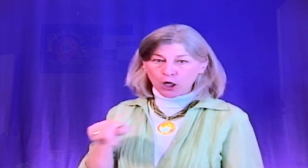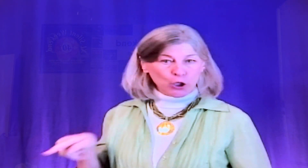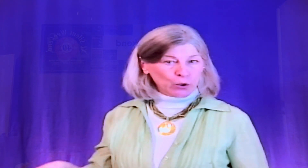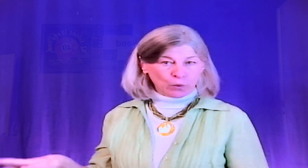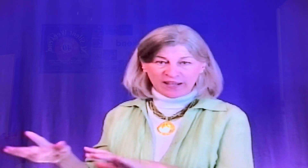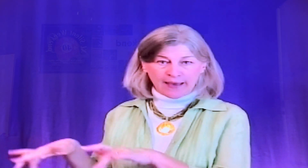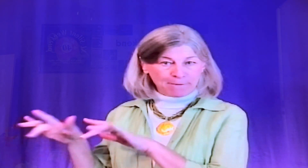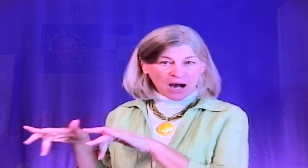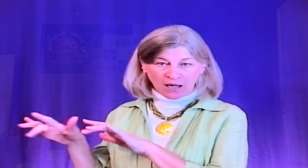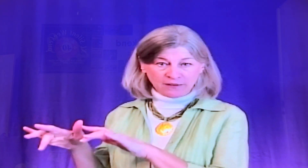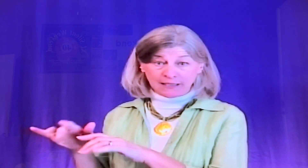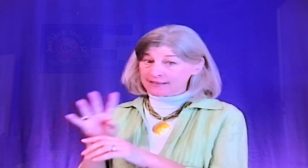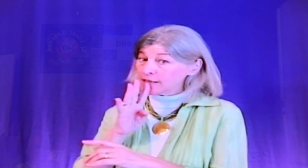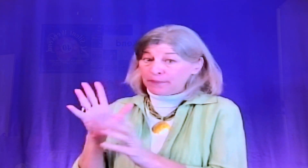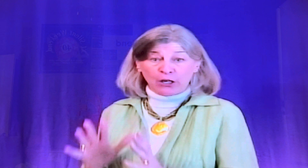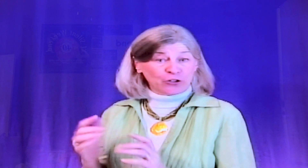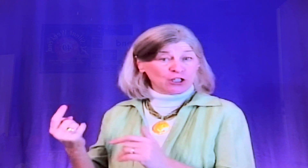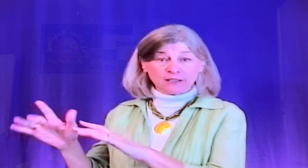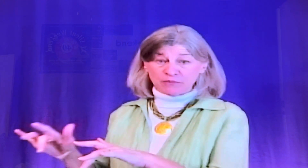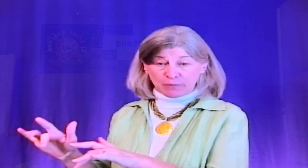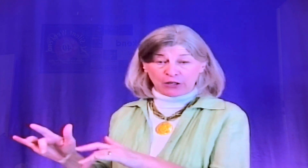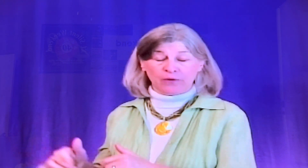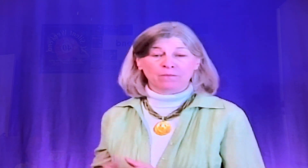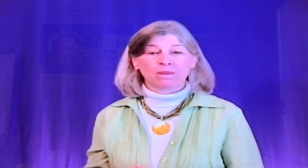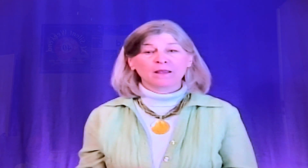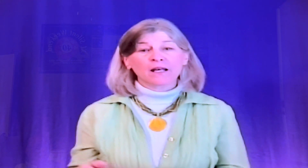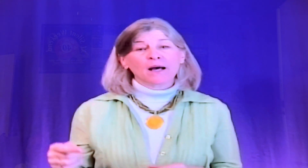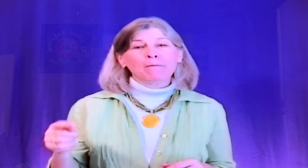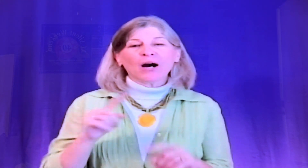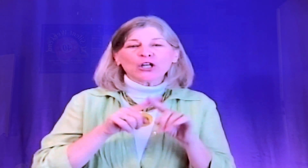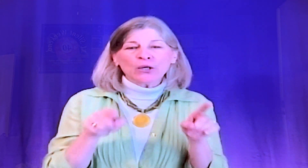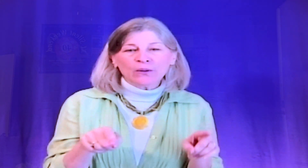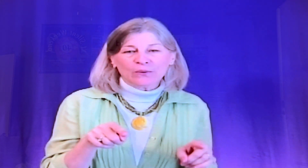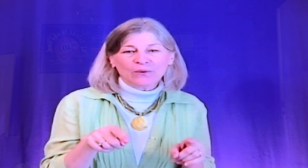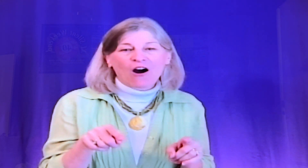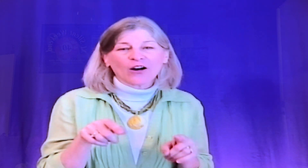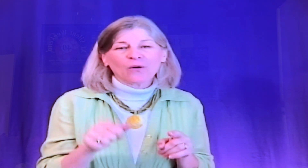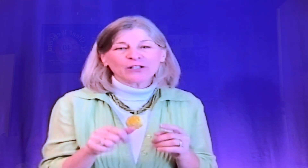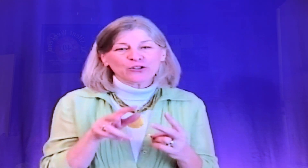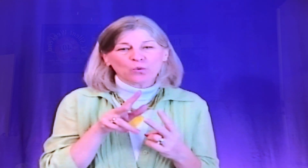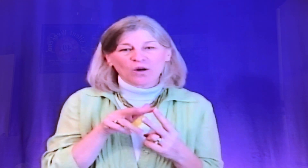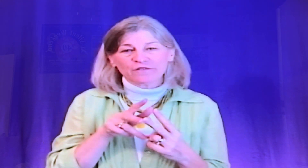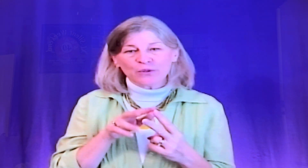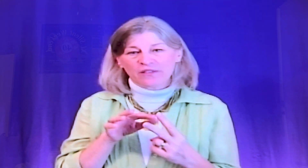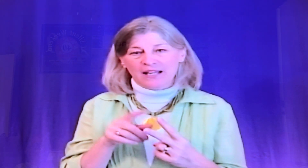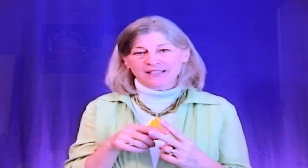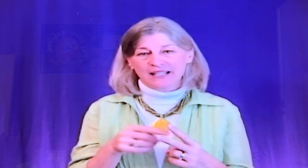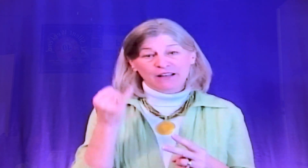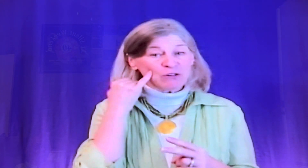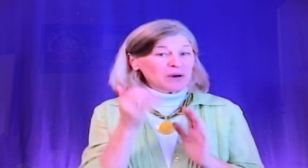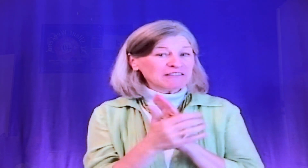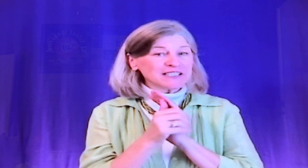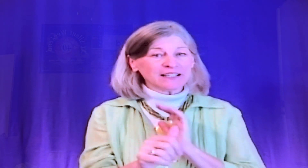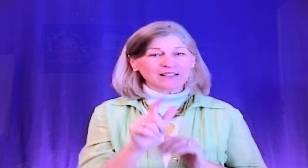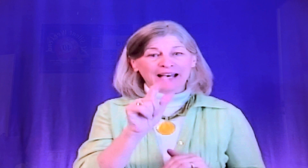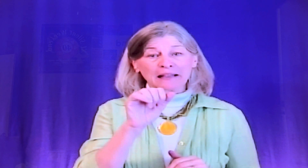you in that box. It's a speaker, just some speaker. But you are going to do one of two things. If you have skill at